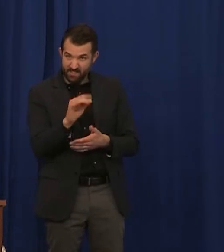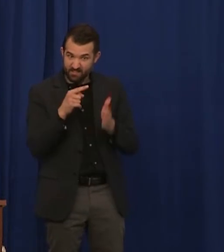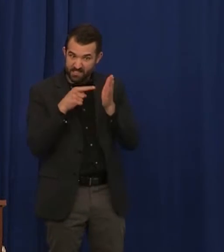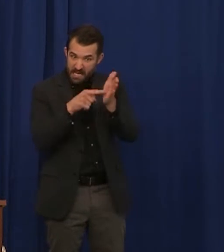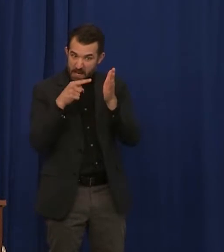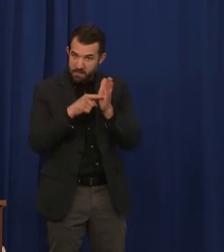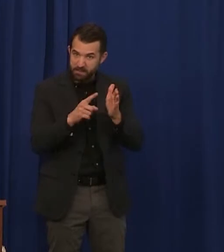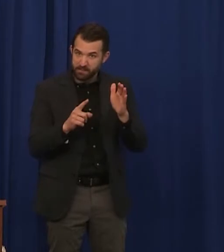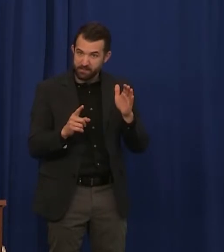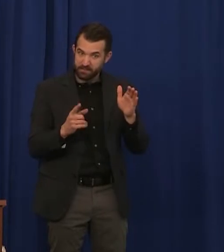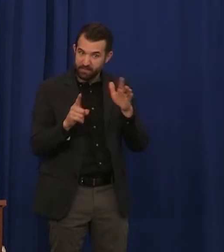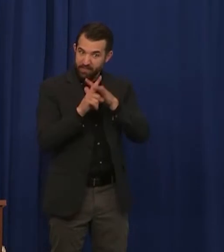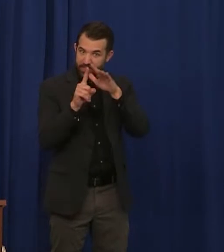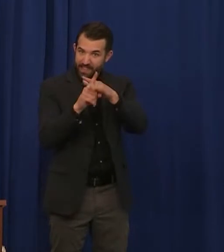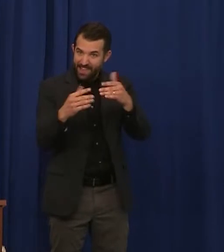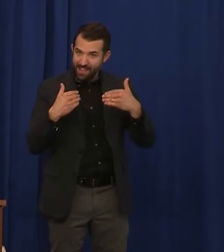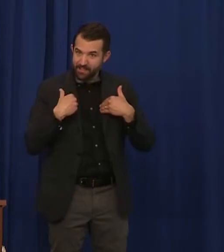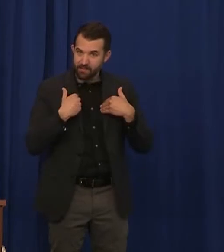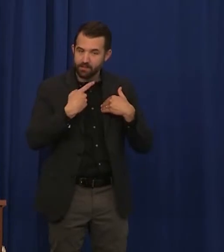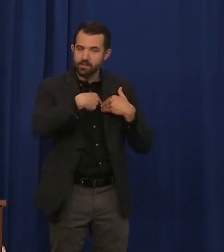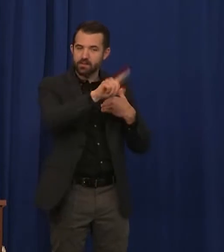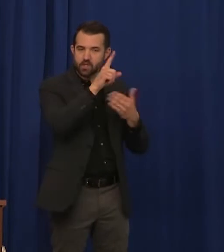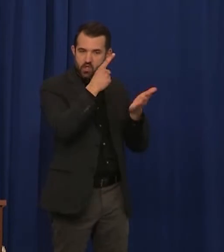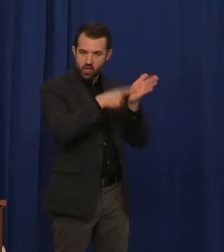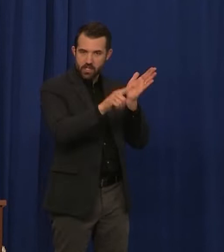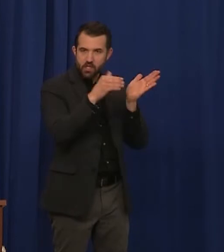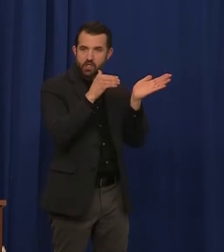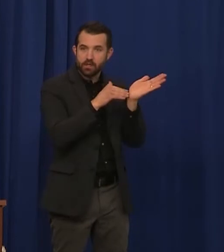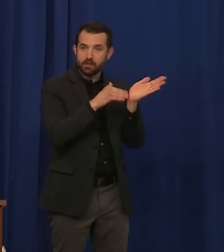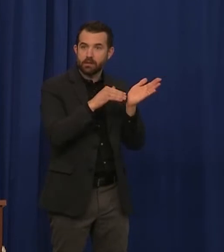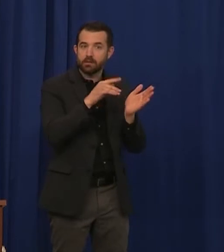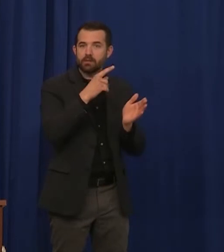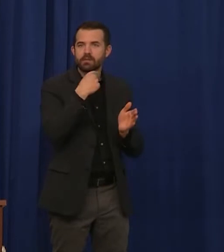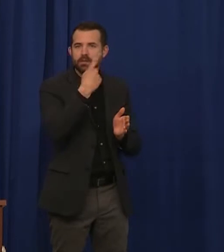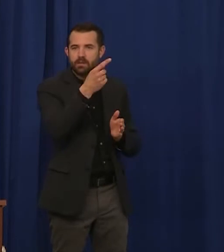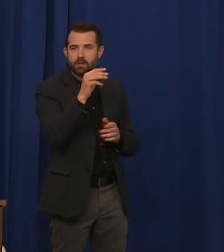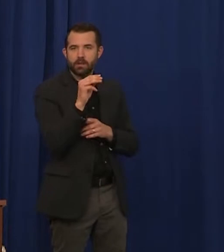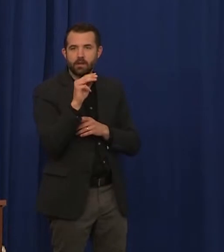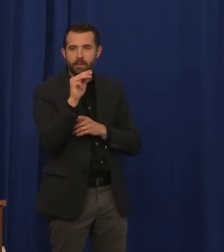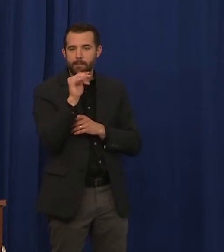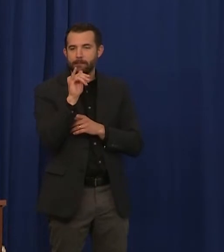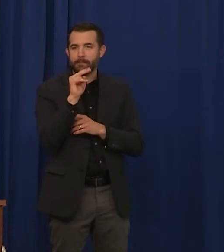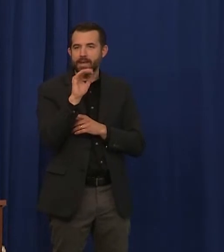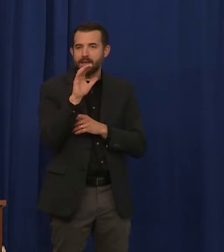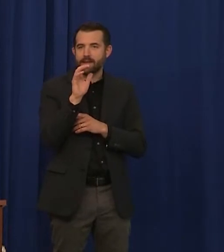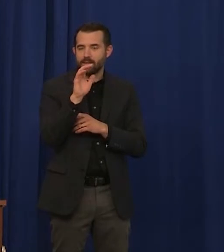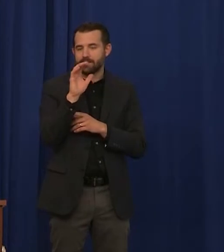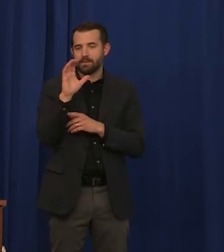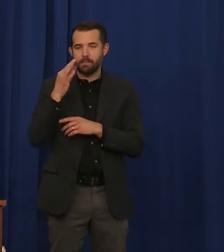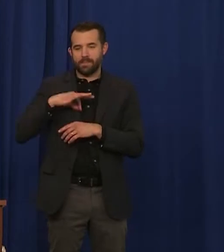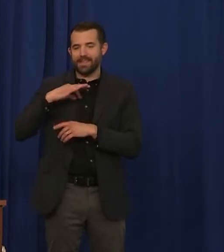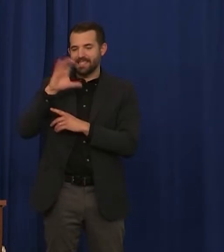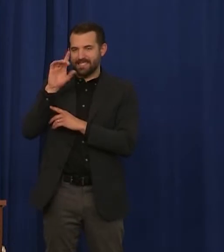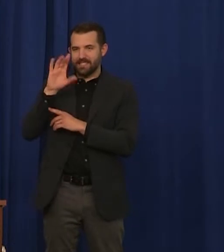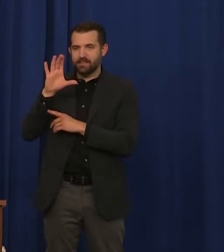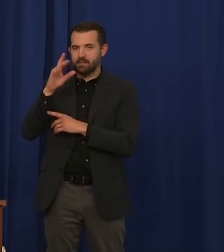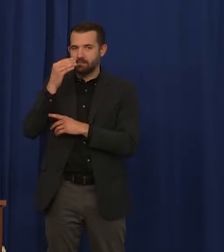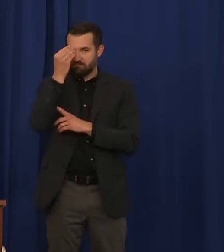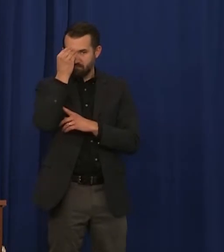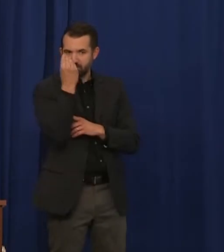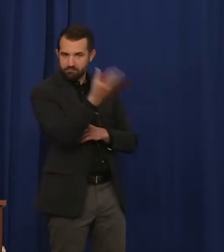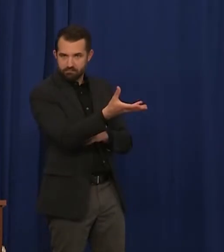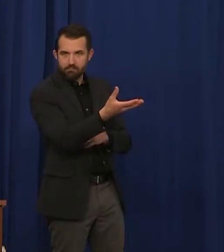their doctor and say, hey, Maine CDC told me that I'm a close contact of a confirmed case, and here's what you need to